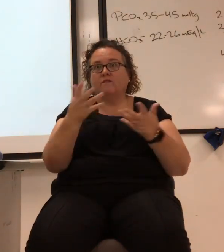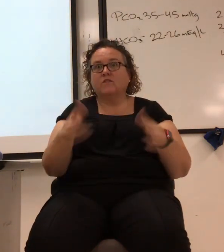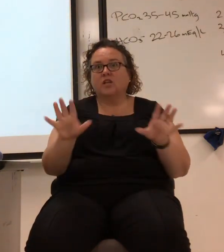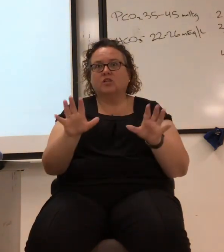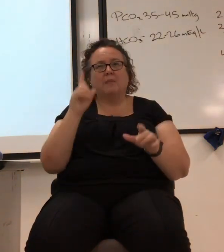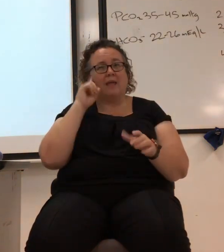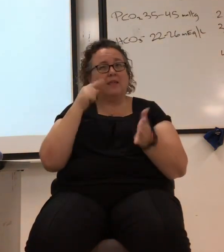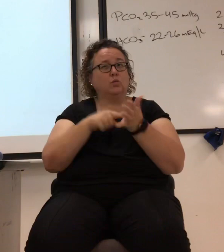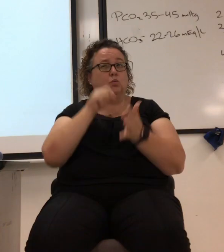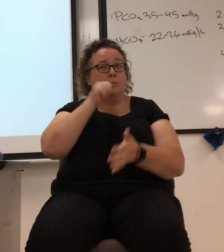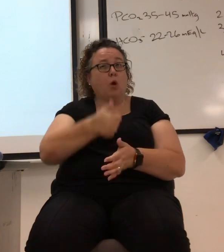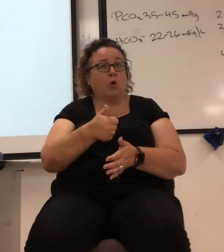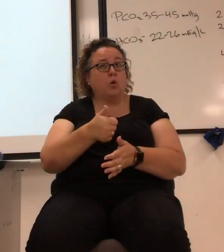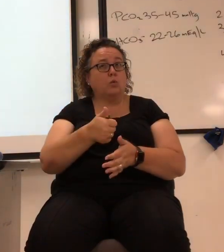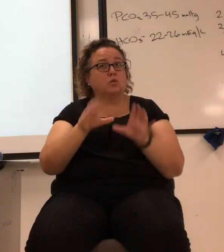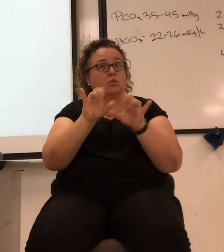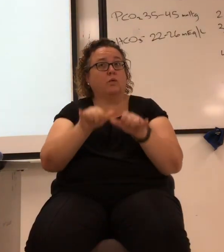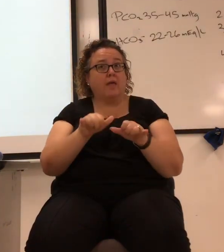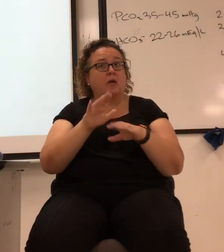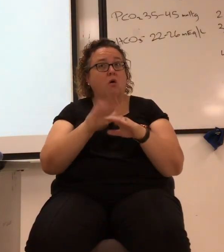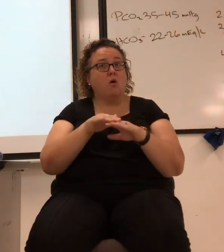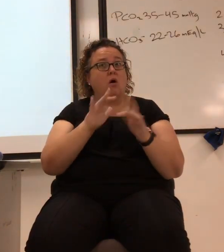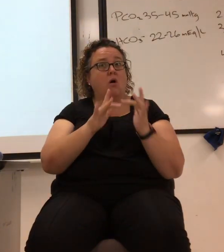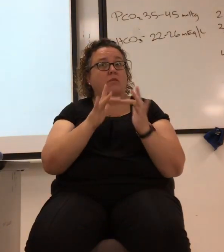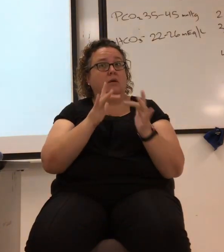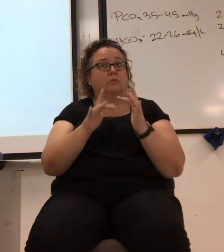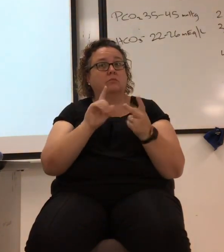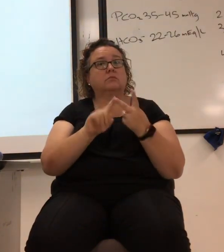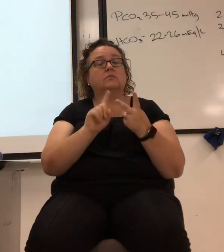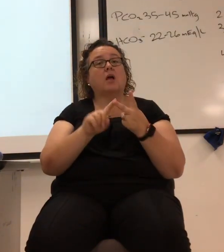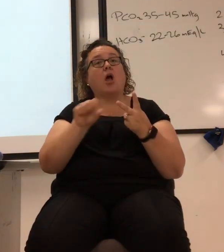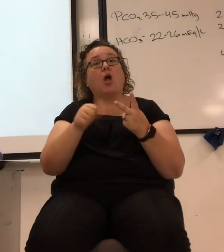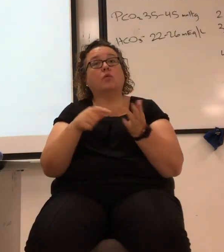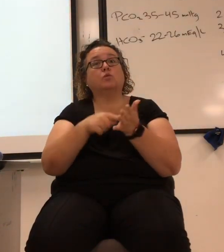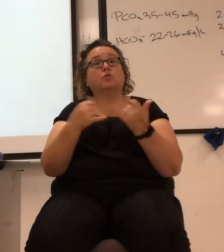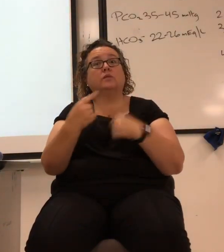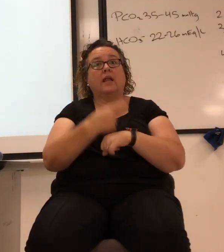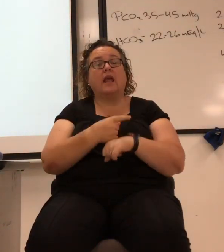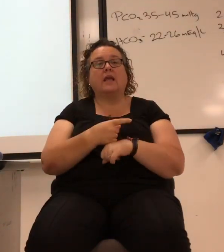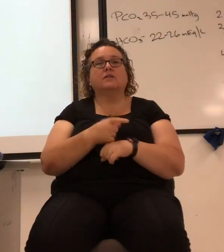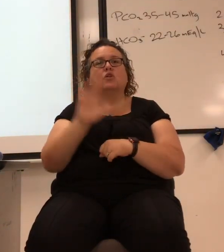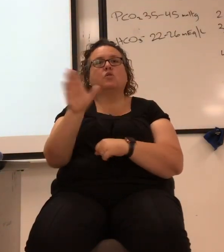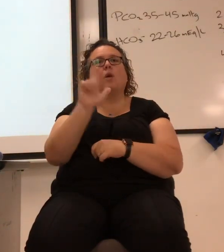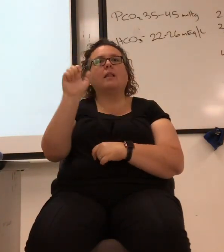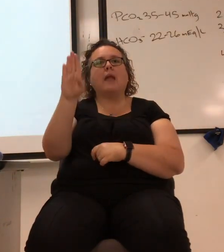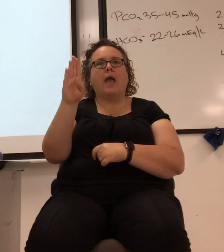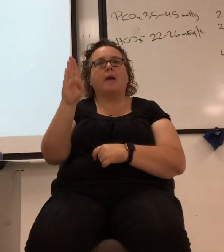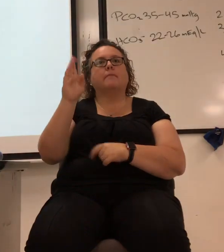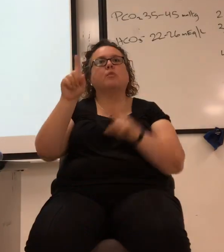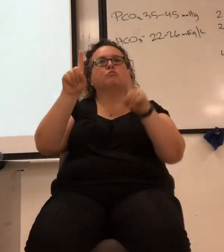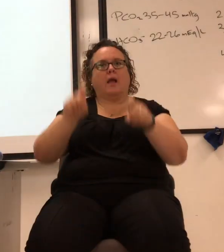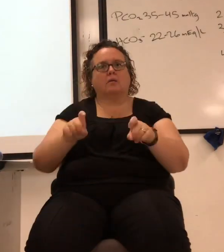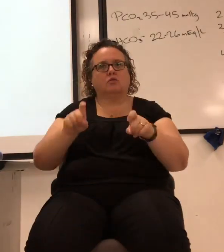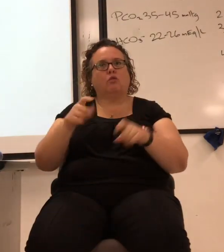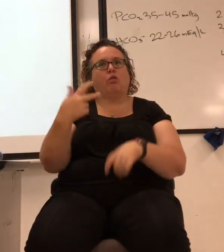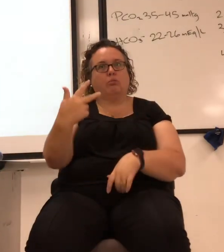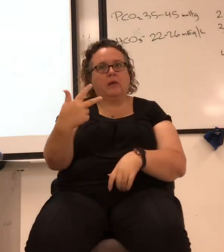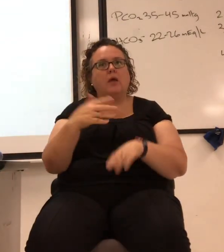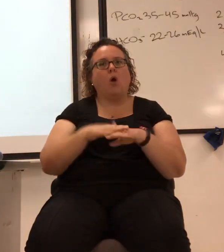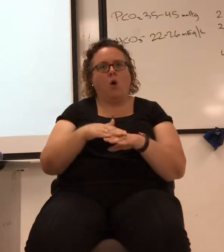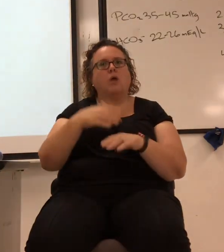know. Yeah. Like it's just The one I did? Yeah, you did it. Oh yeah, I think I did in my office. Yeah, in your office. Yeah. Yeah, that's So up there too. helpful, too. And also what can